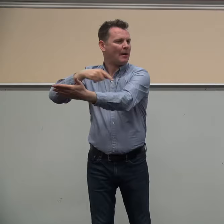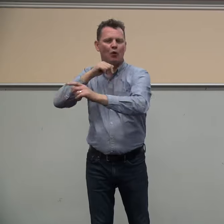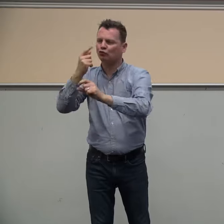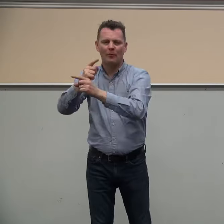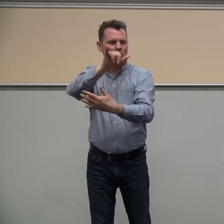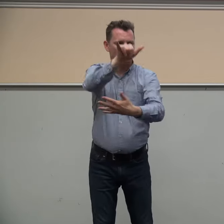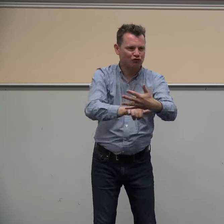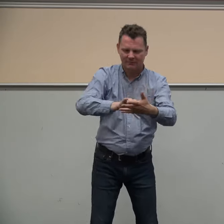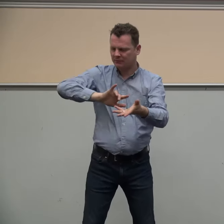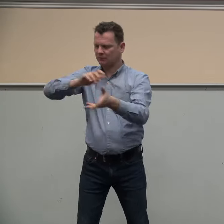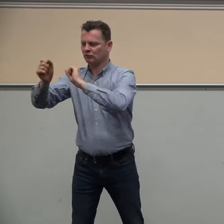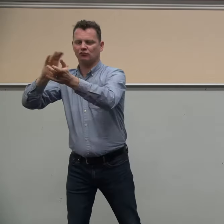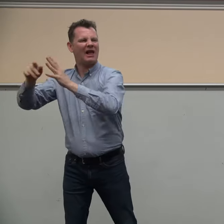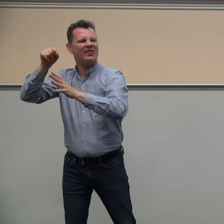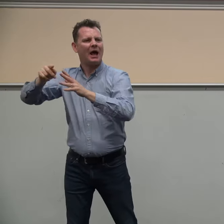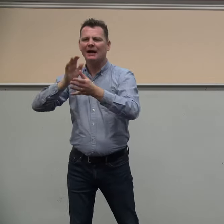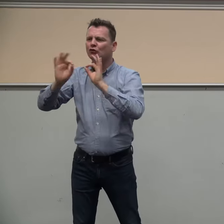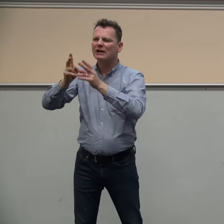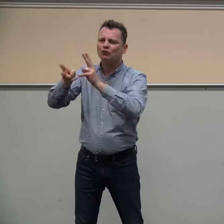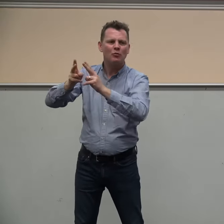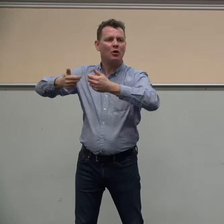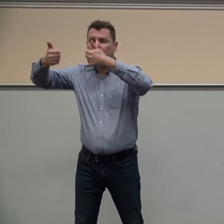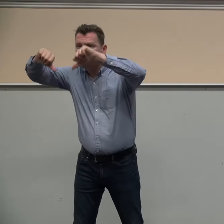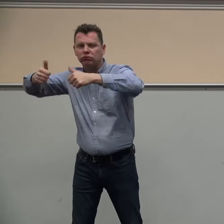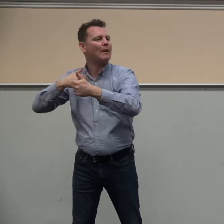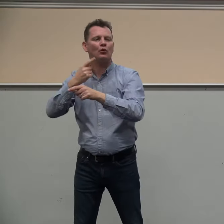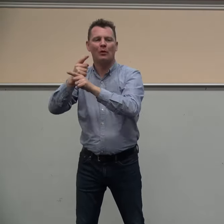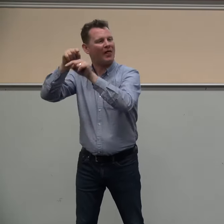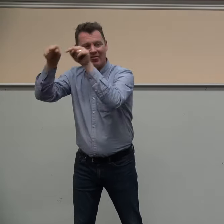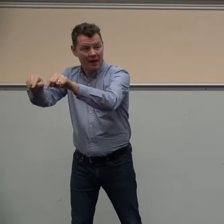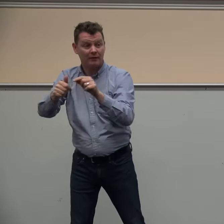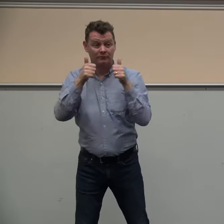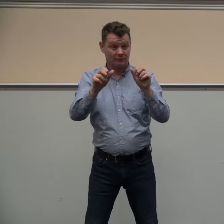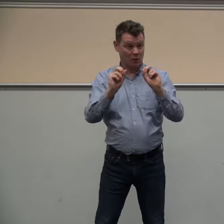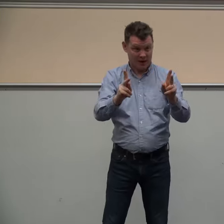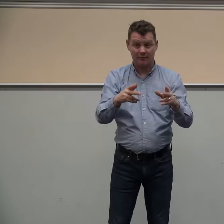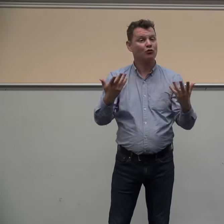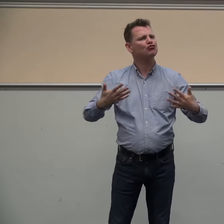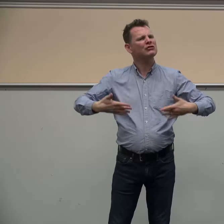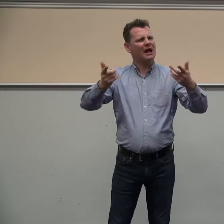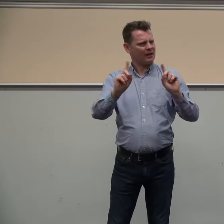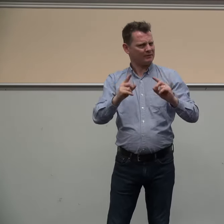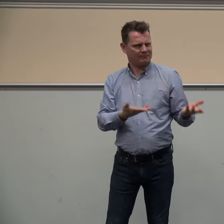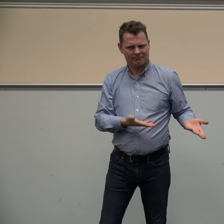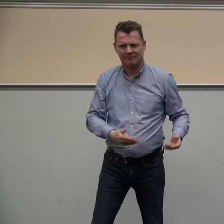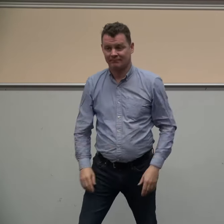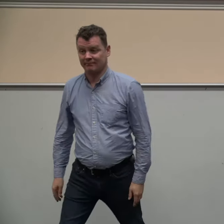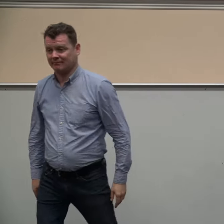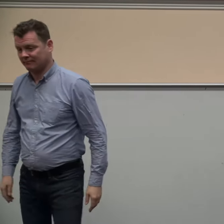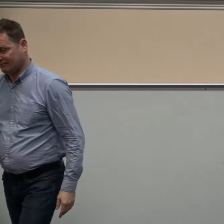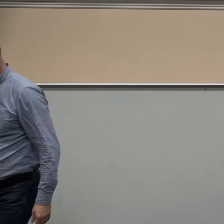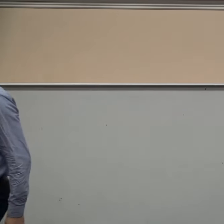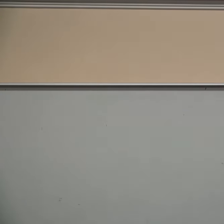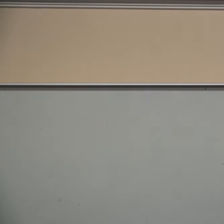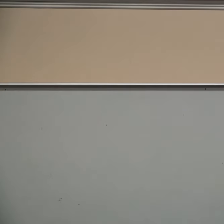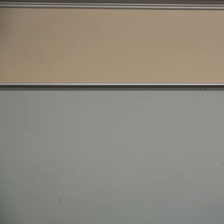on that, so that won't be included in this. So results, they're kind of split